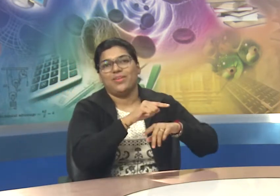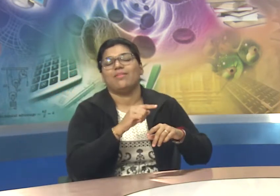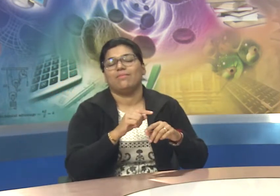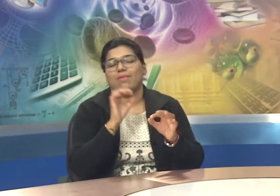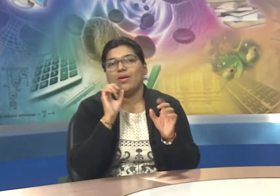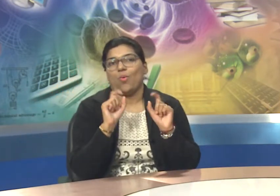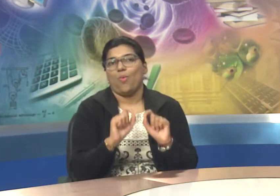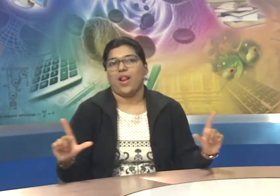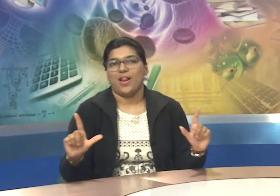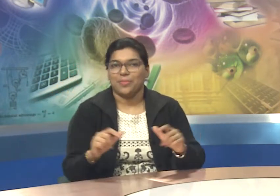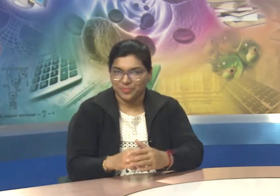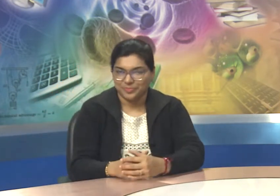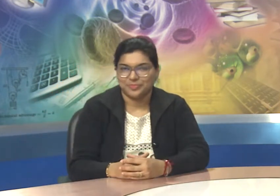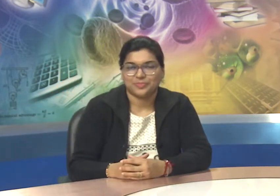the tree.